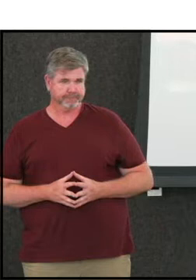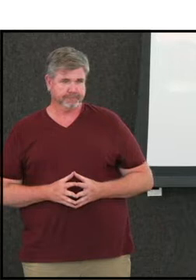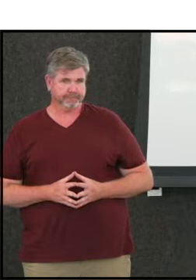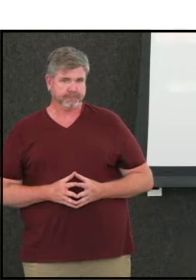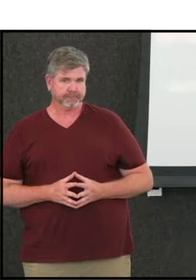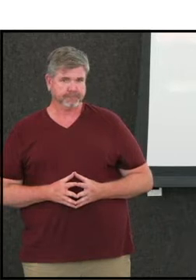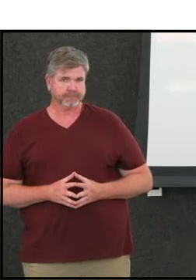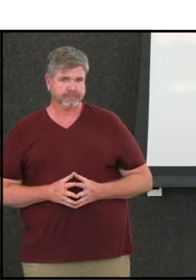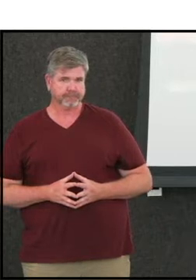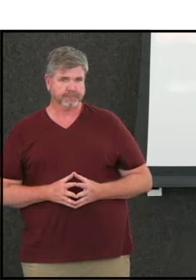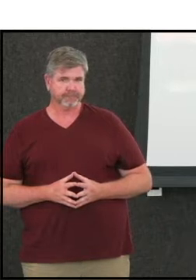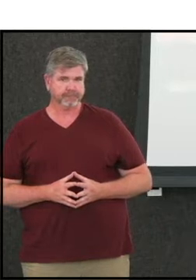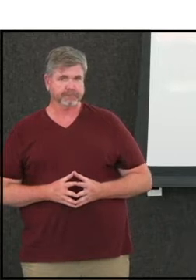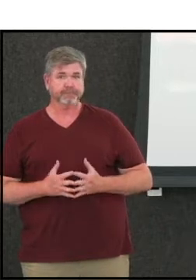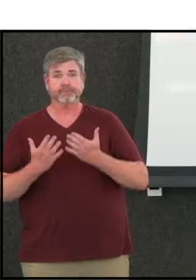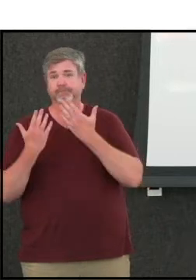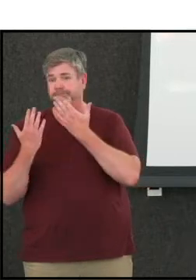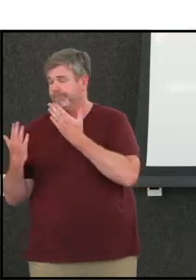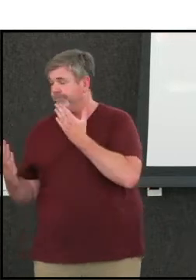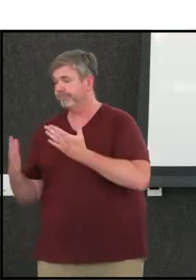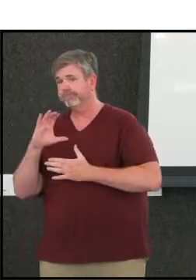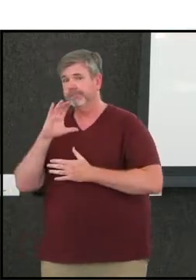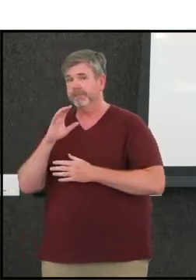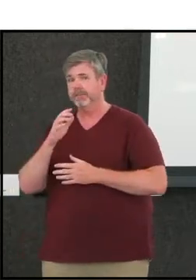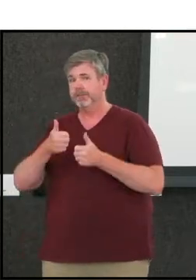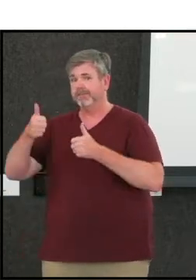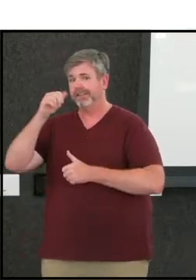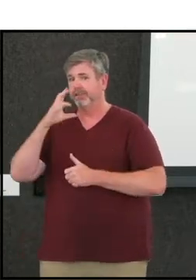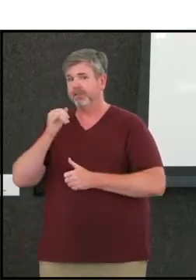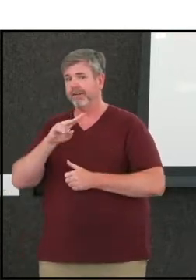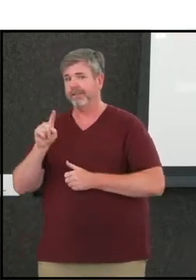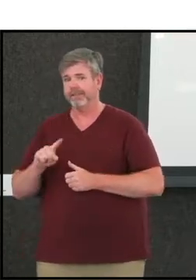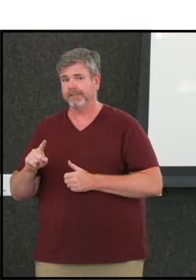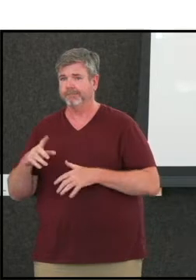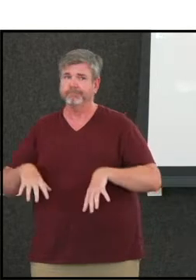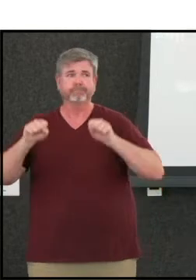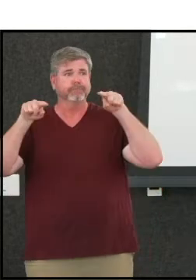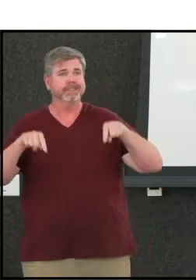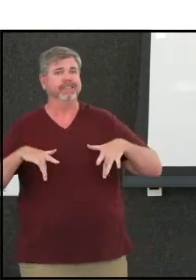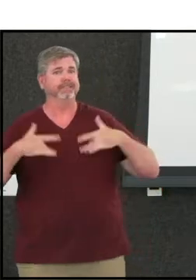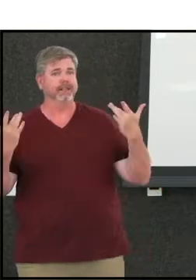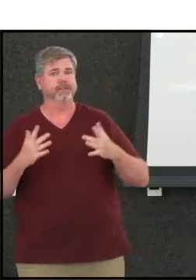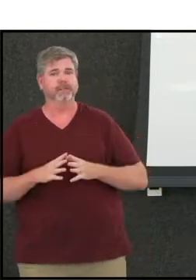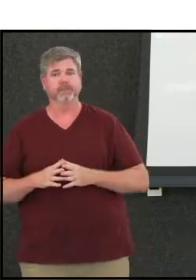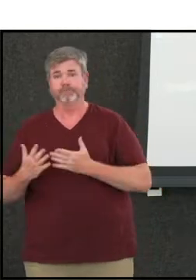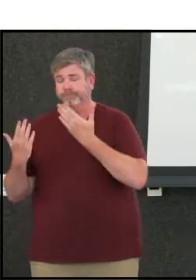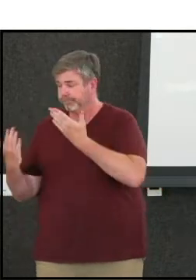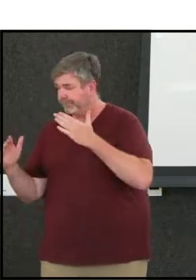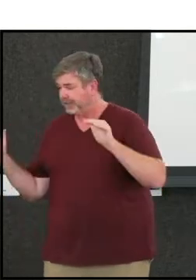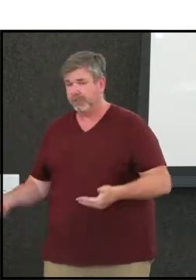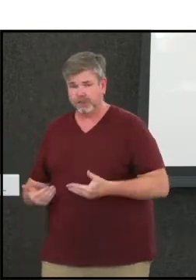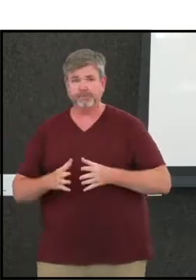Thank you, Supervisor Chavez, for hosting this event, putting it together, for introductions, and